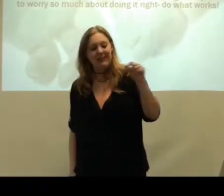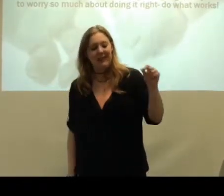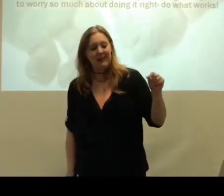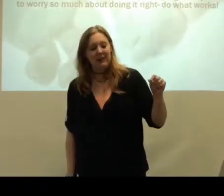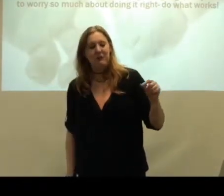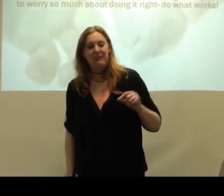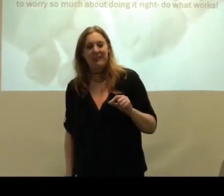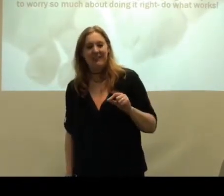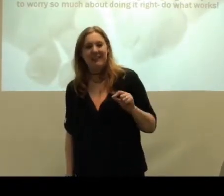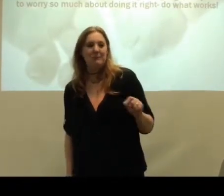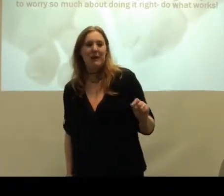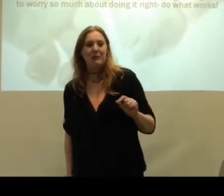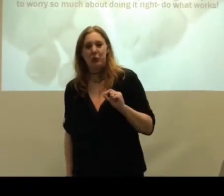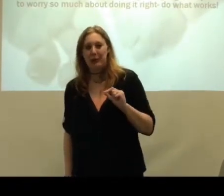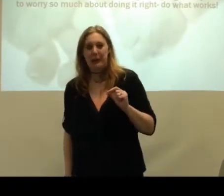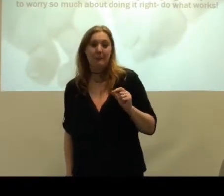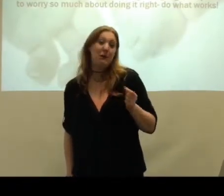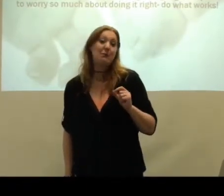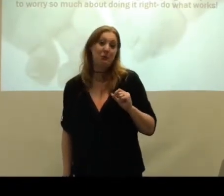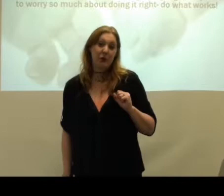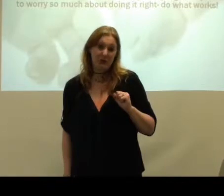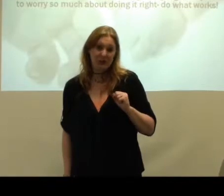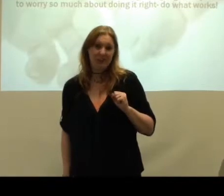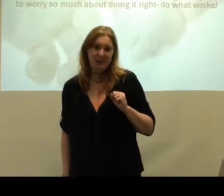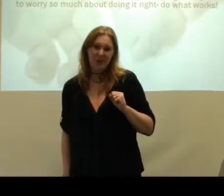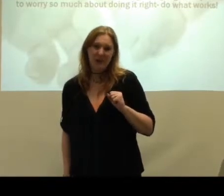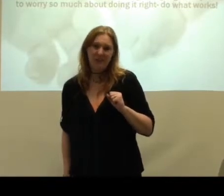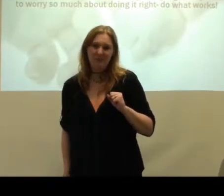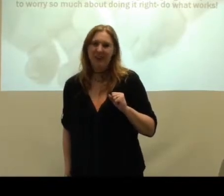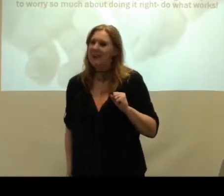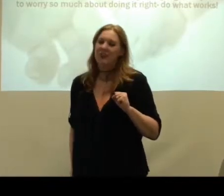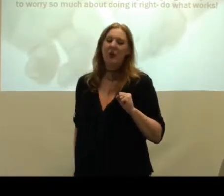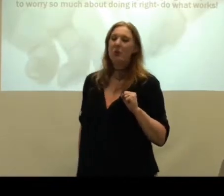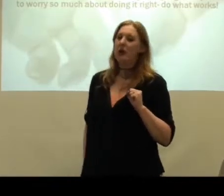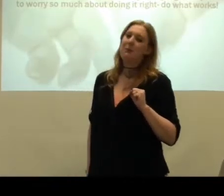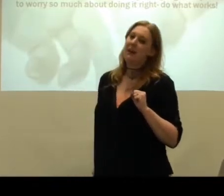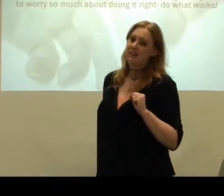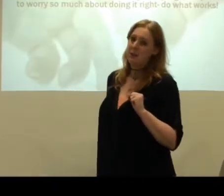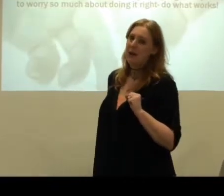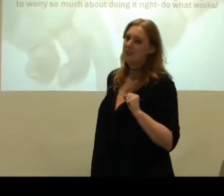then you fix it, baby will pick up probably quicker than you will. Don't worry about it so much